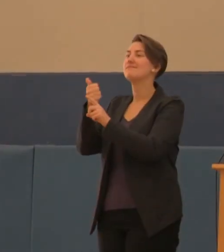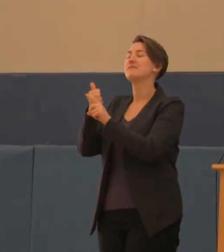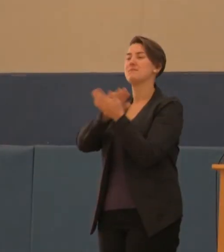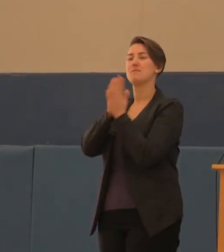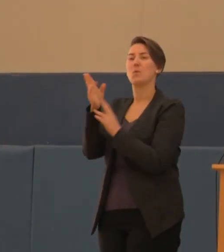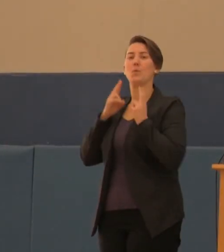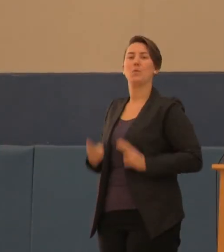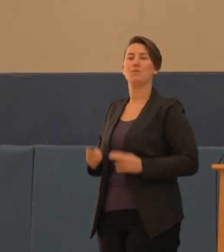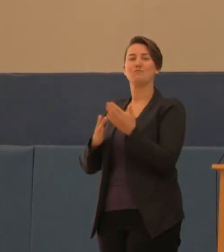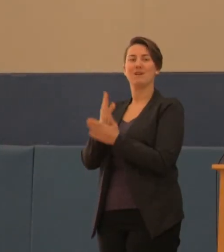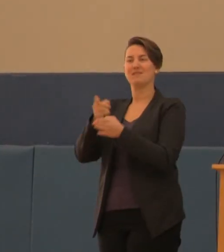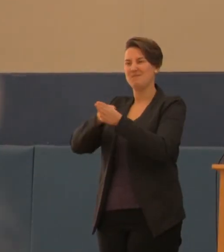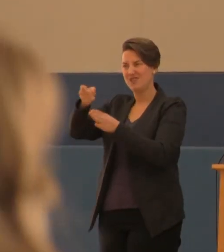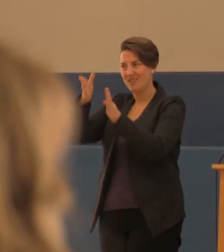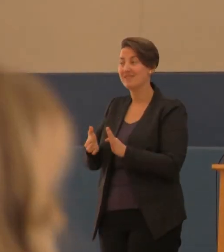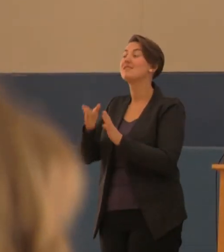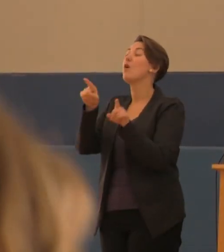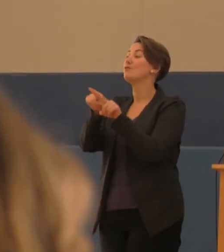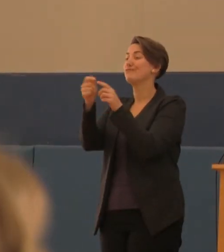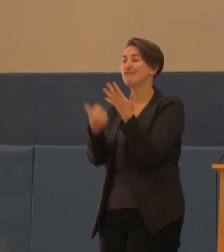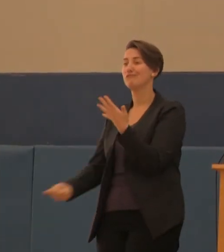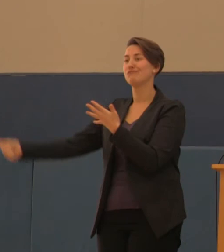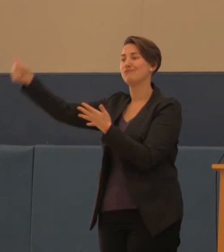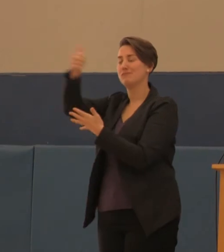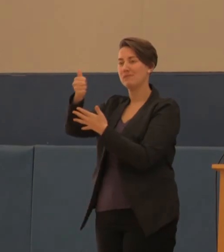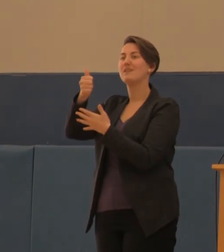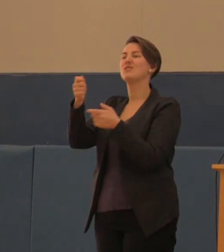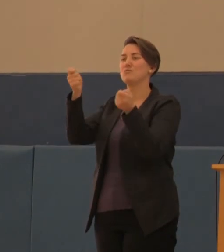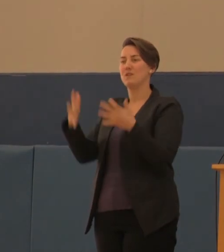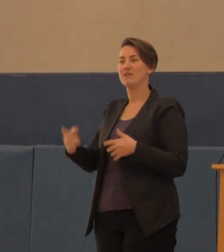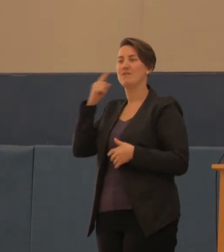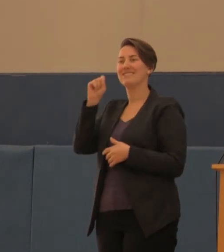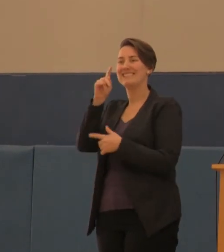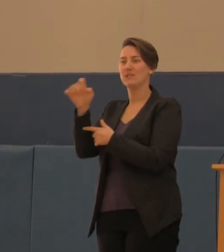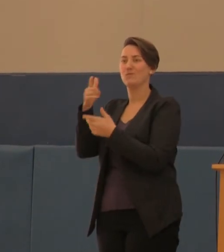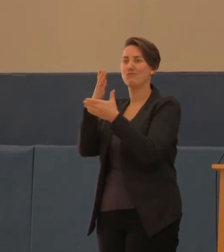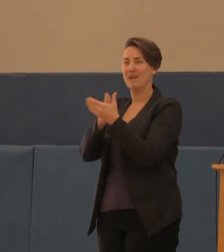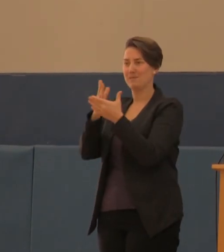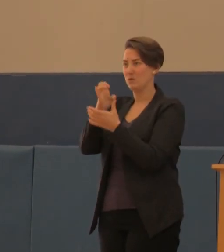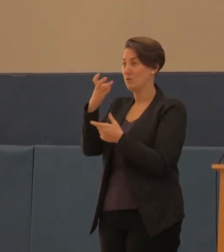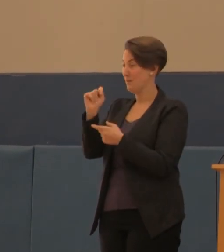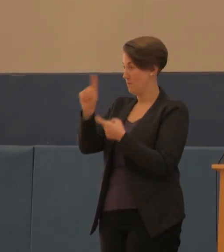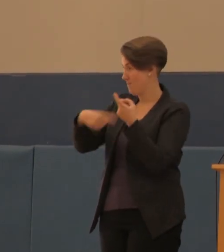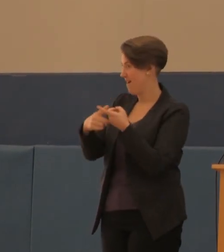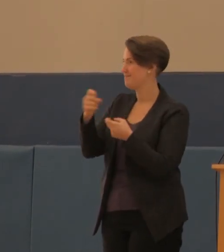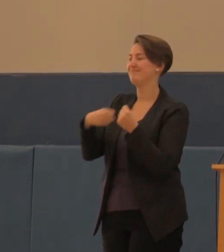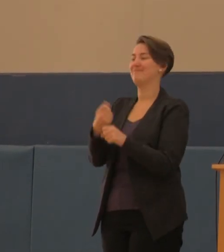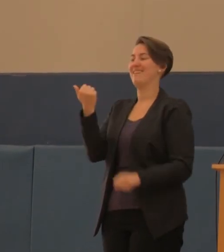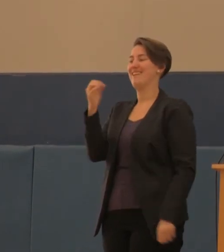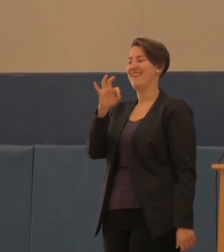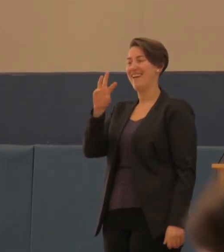rights specialist and promoted to director of the Sexual Harassment Unit in 1996. On behalf